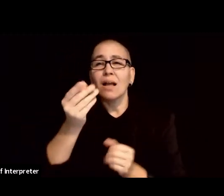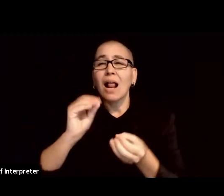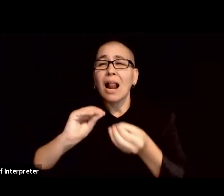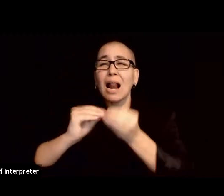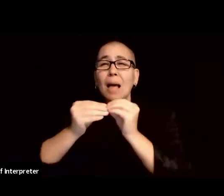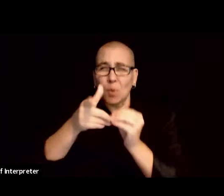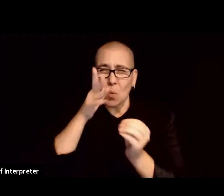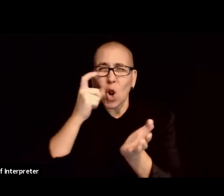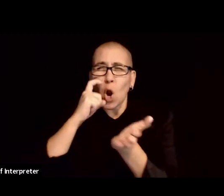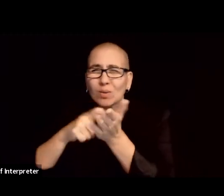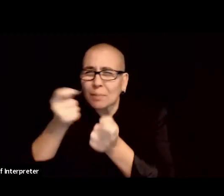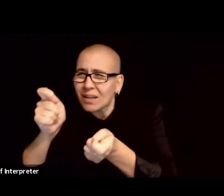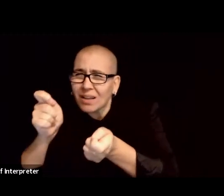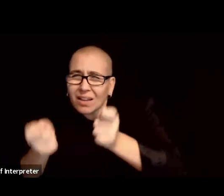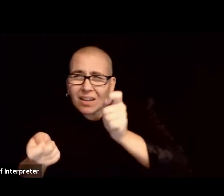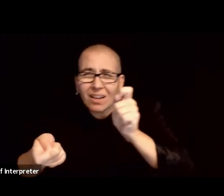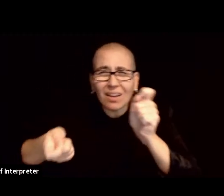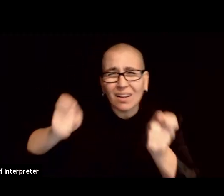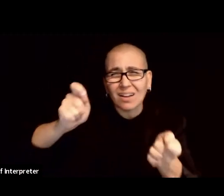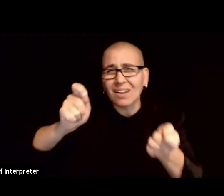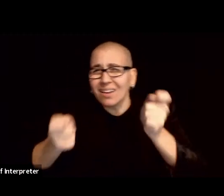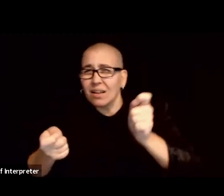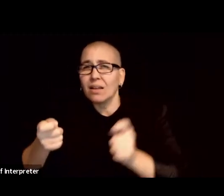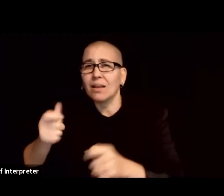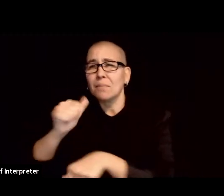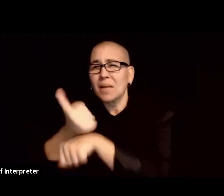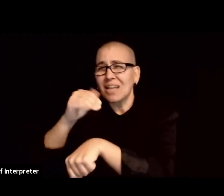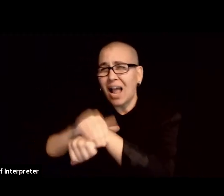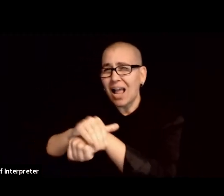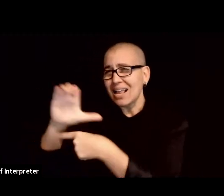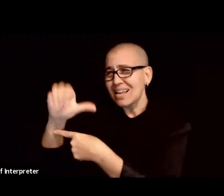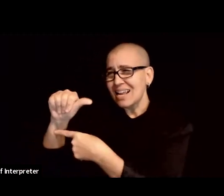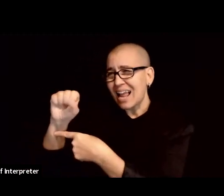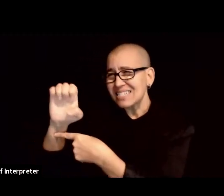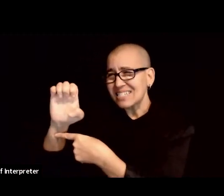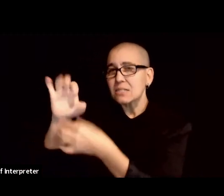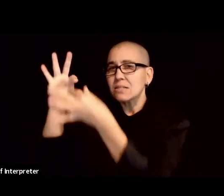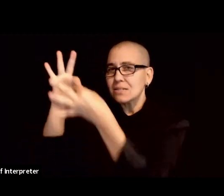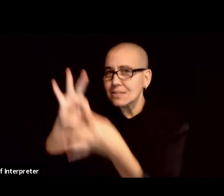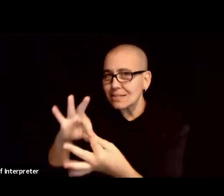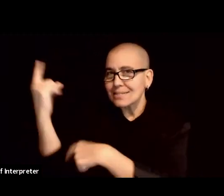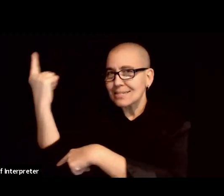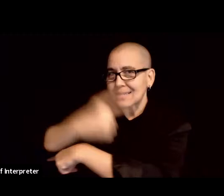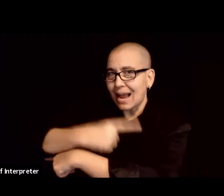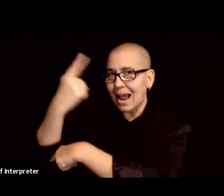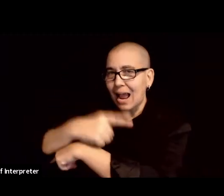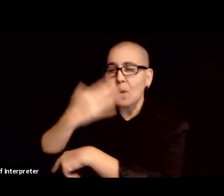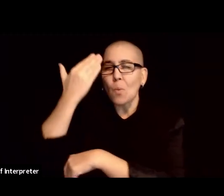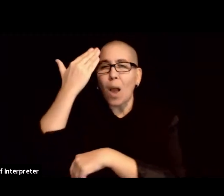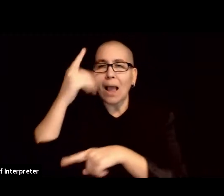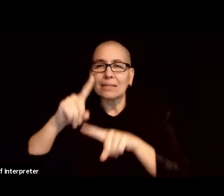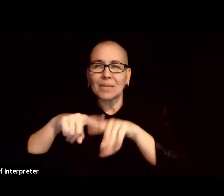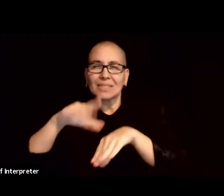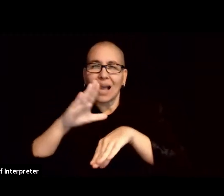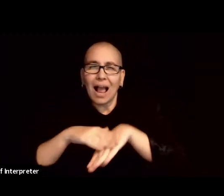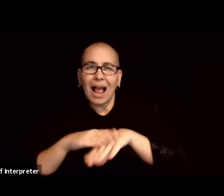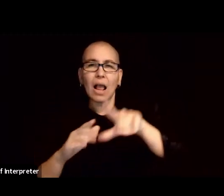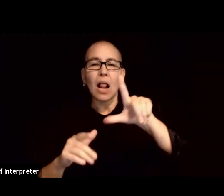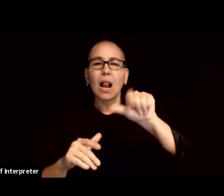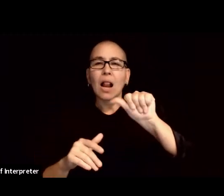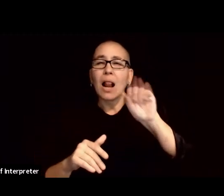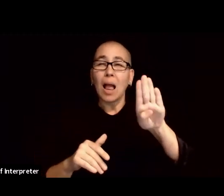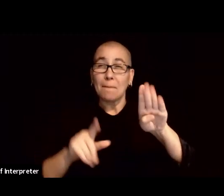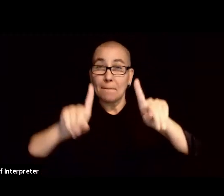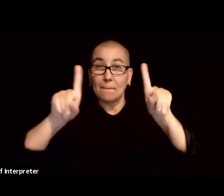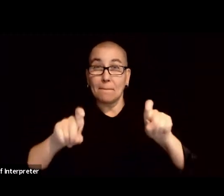single day. This is due to the volumes of incoming laboratory reports, workflow, staffing, occasional data cleanup,